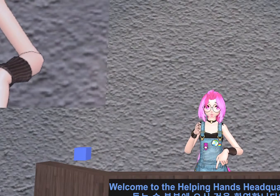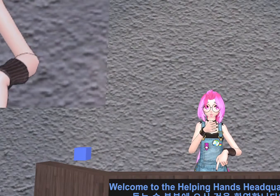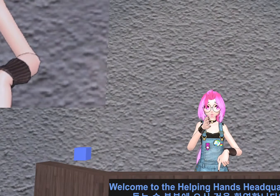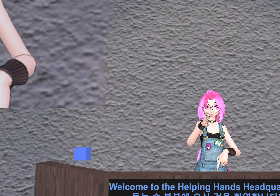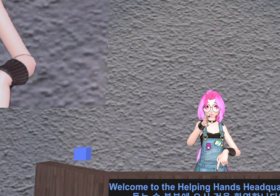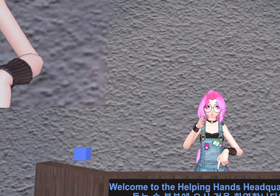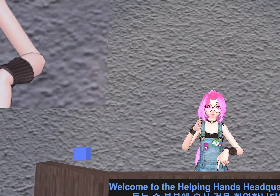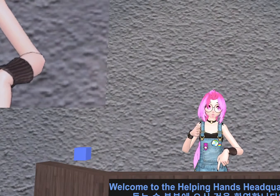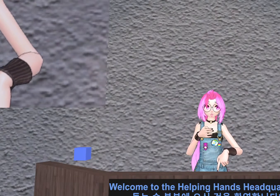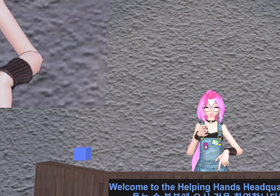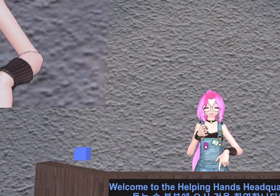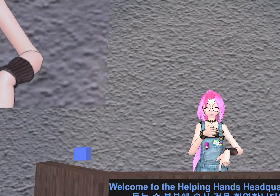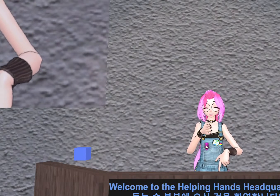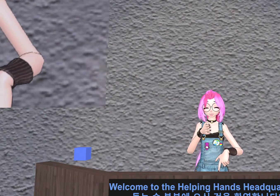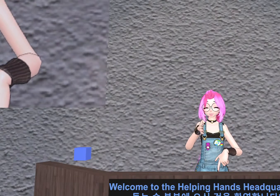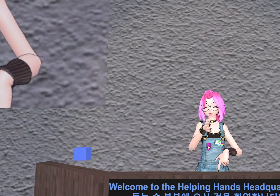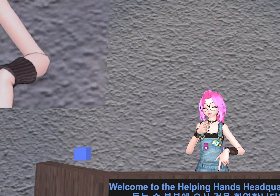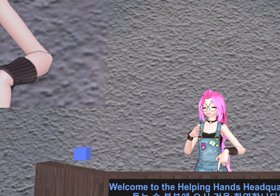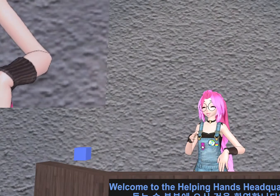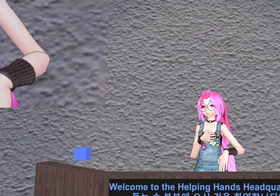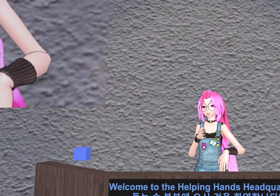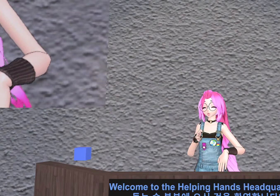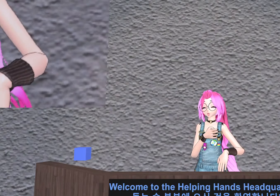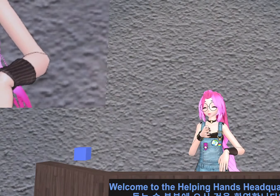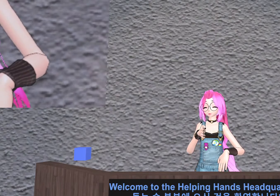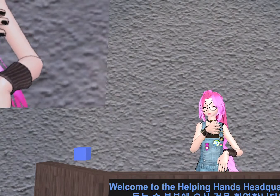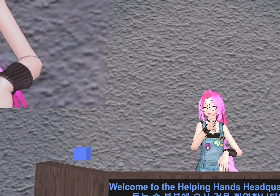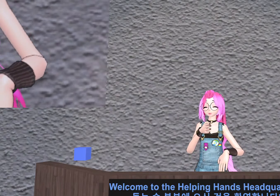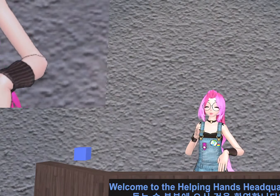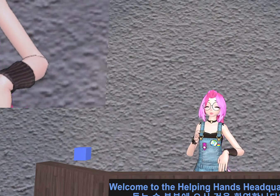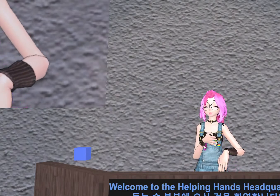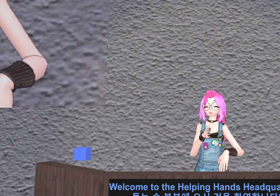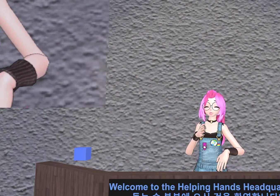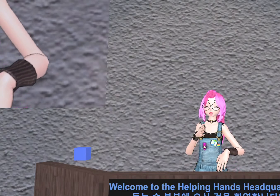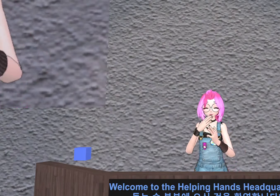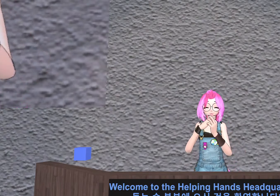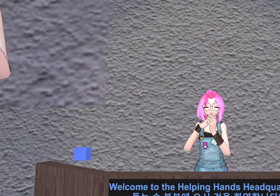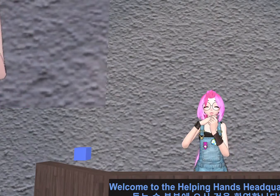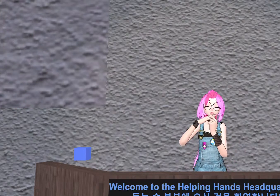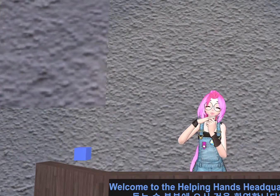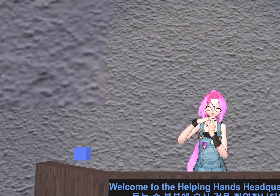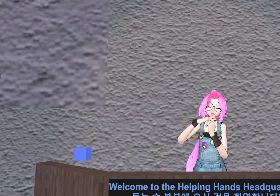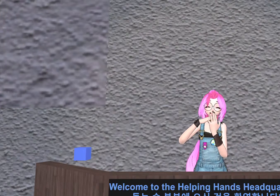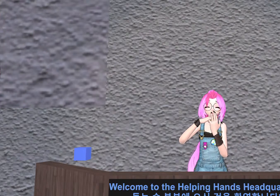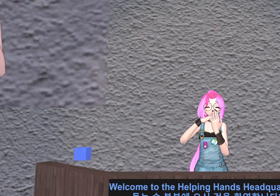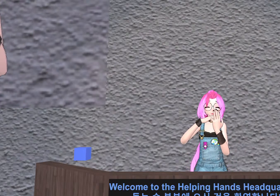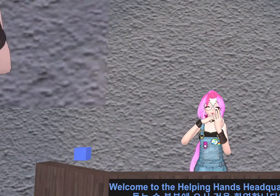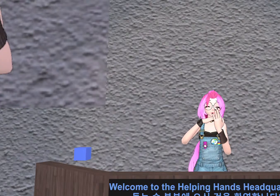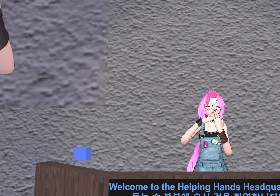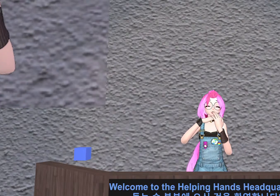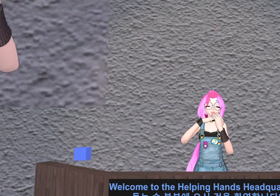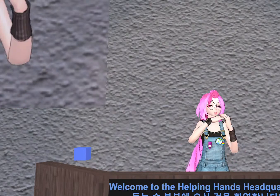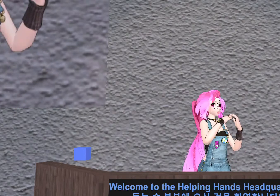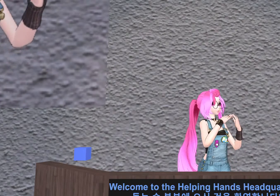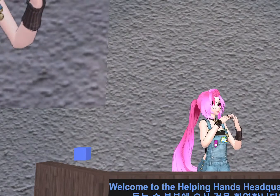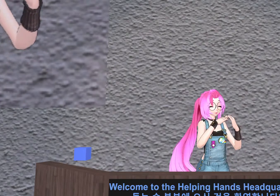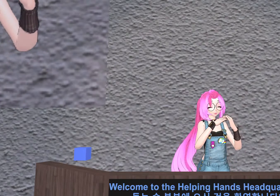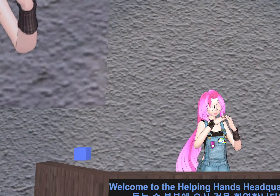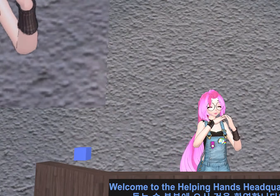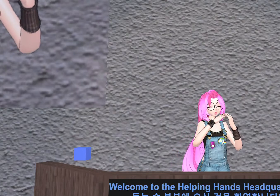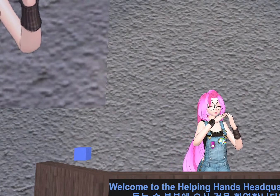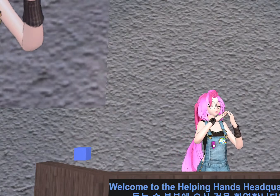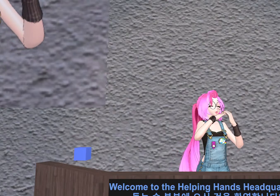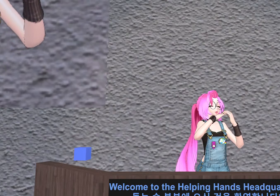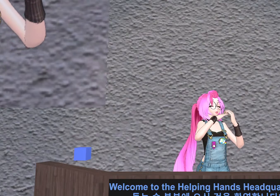fingerspell tuna, but there is a sign for fish. Tuna? Fish, you show fish like that, and then sandwich.